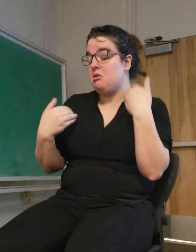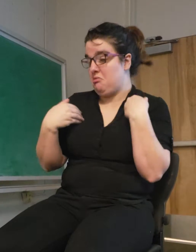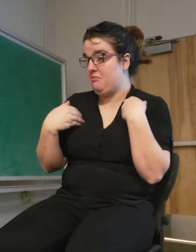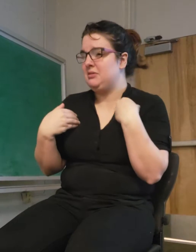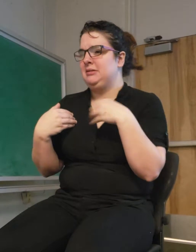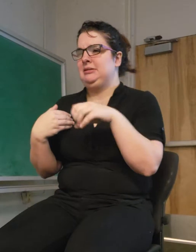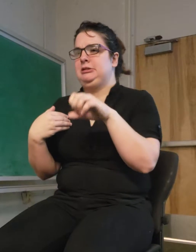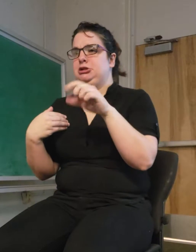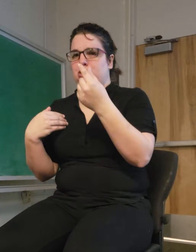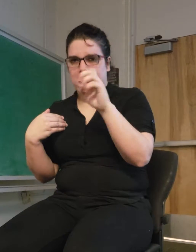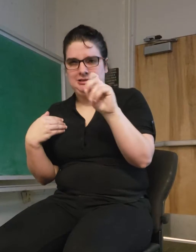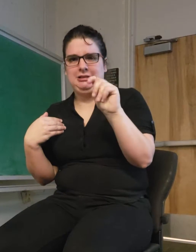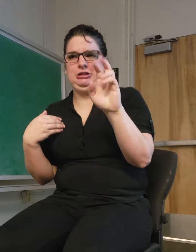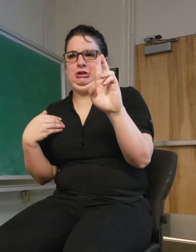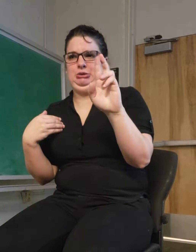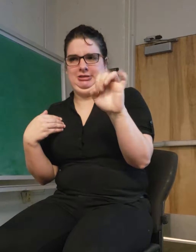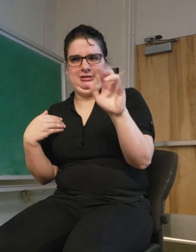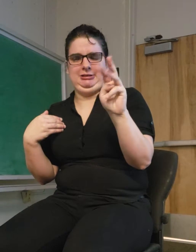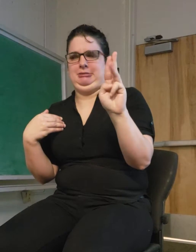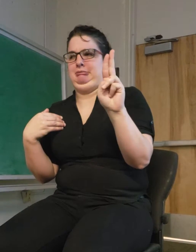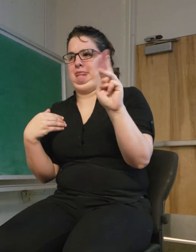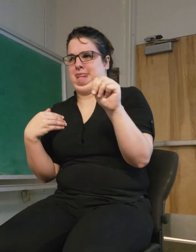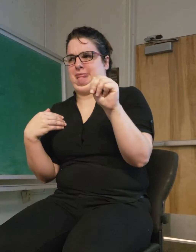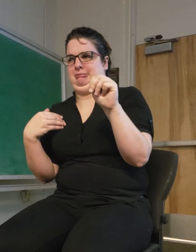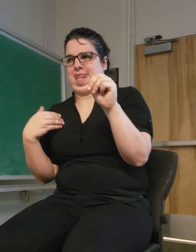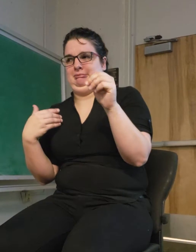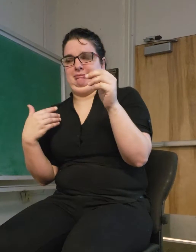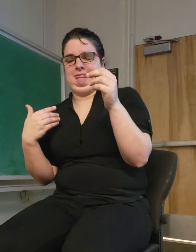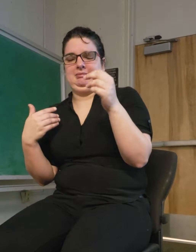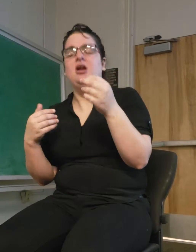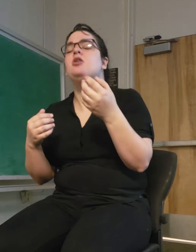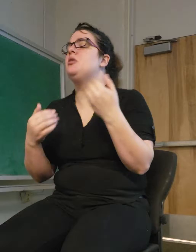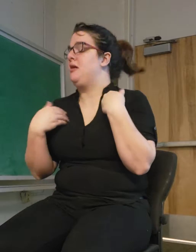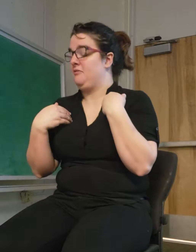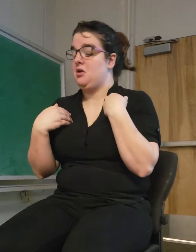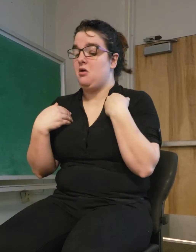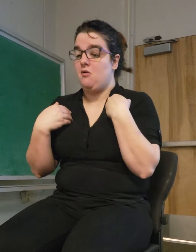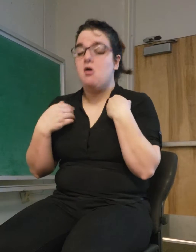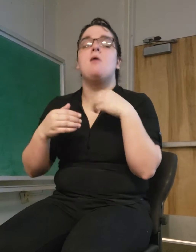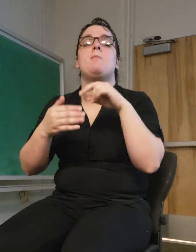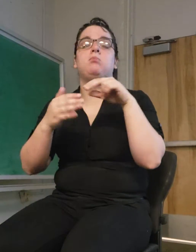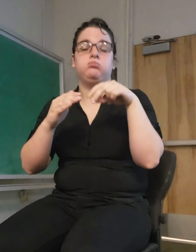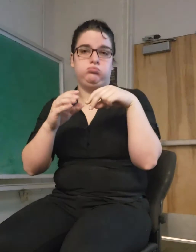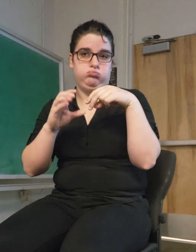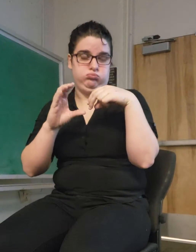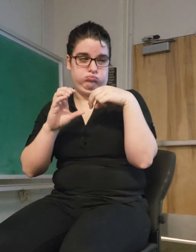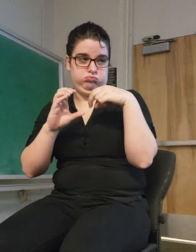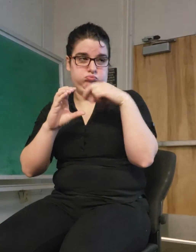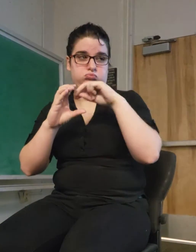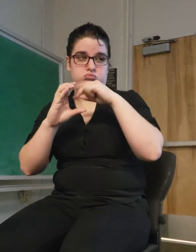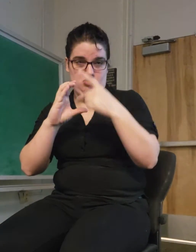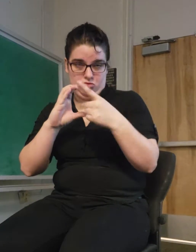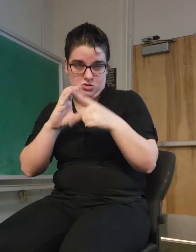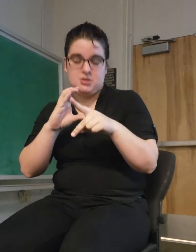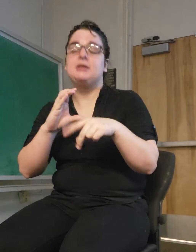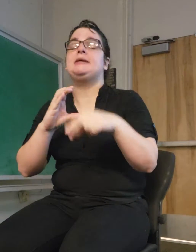deuterium you would have a positive, you'd have a proton and a neutron inside the nucleus. These energy levels would be different. So